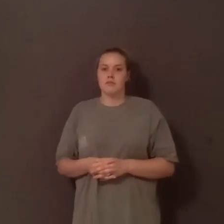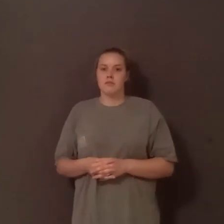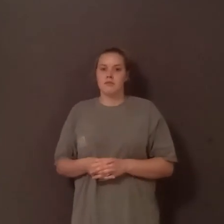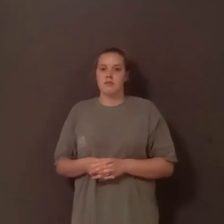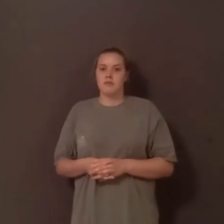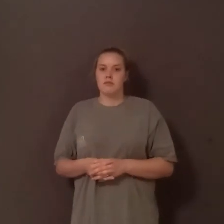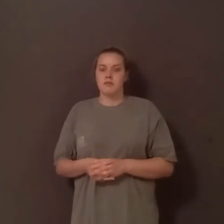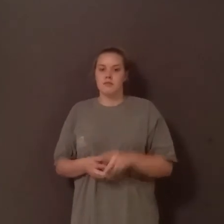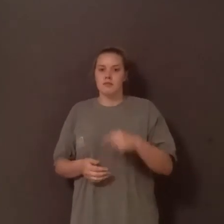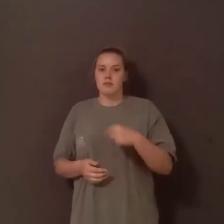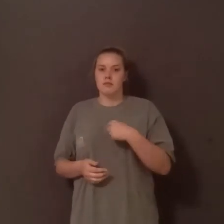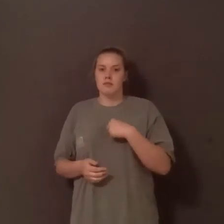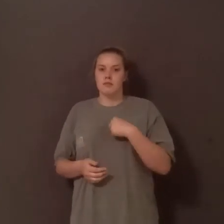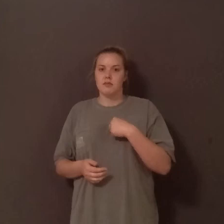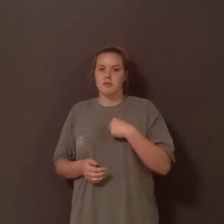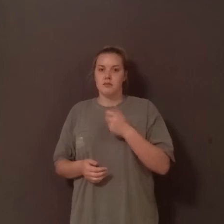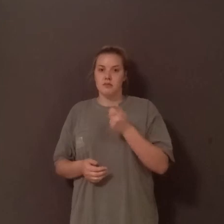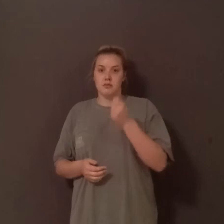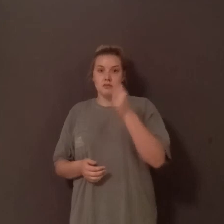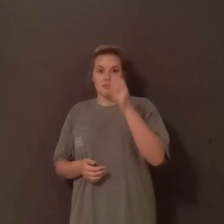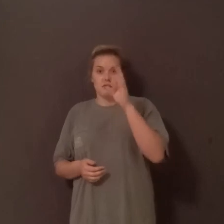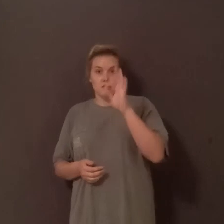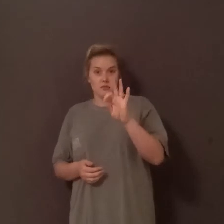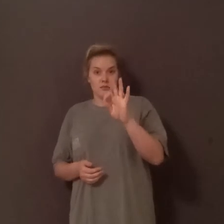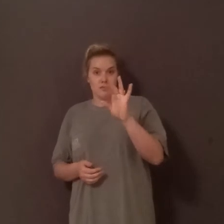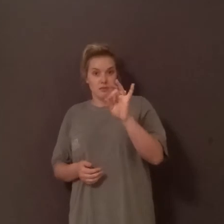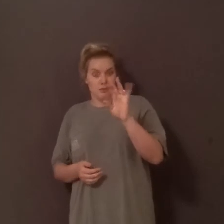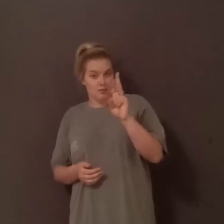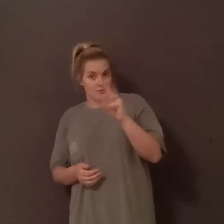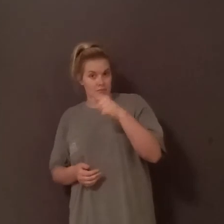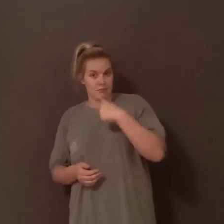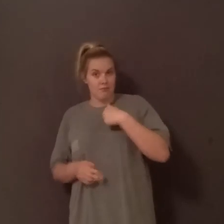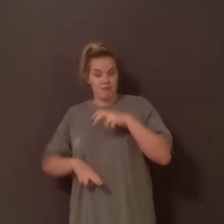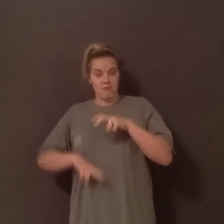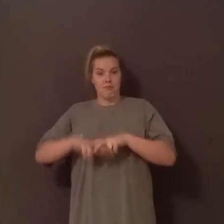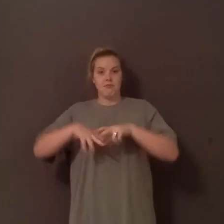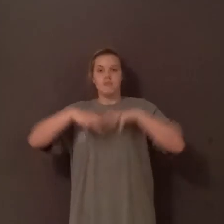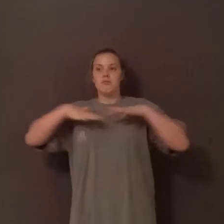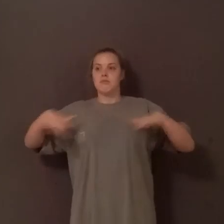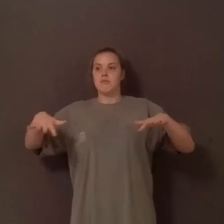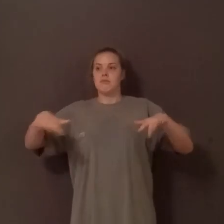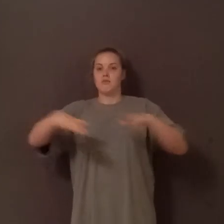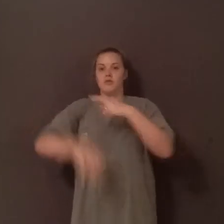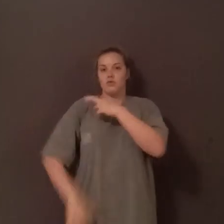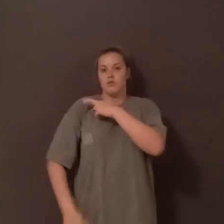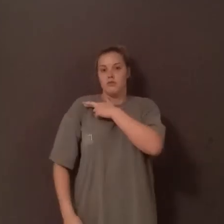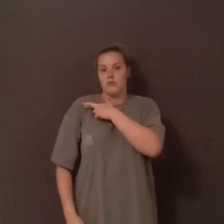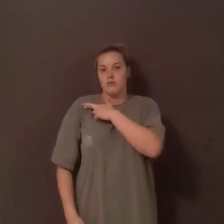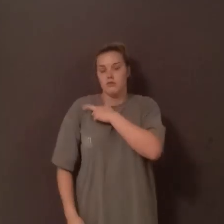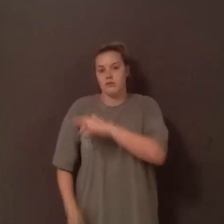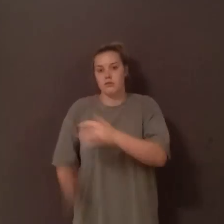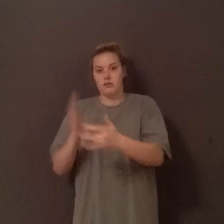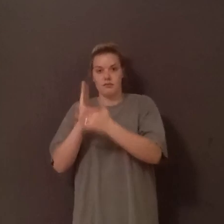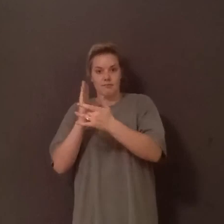I am, and since 1987 have been, the chairman of the board of Religious Technology Center, a Section